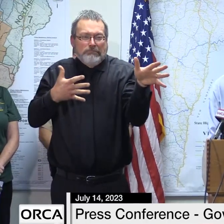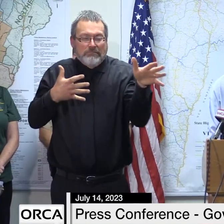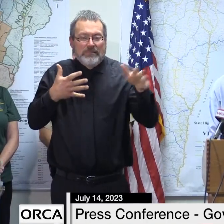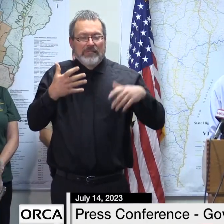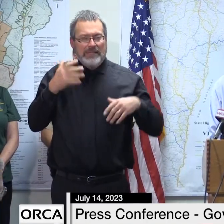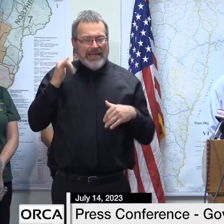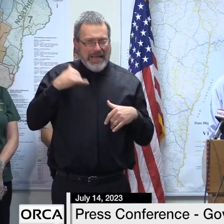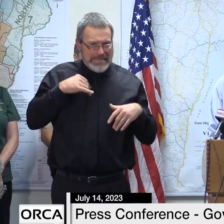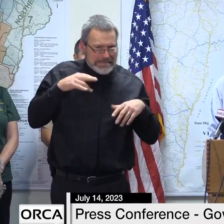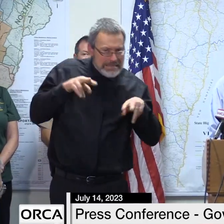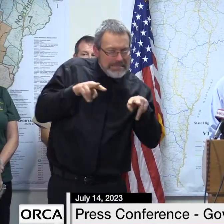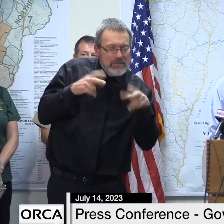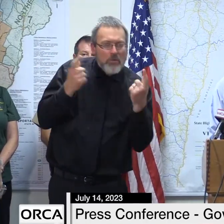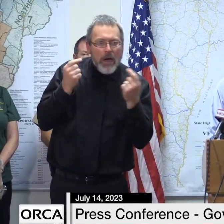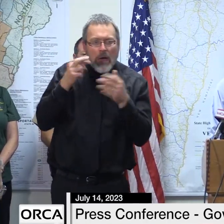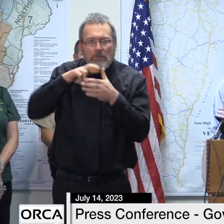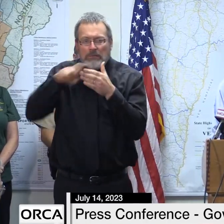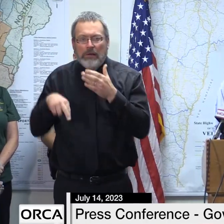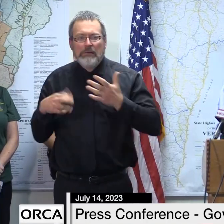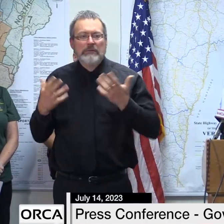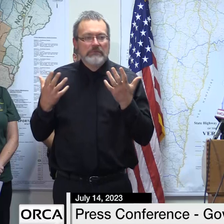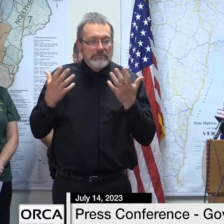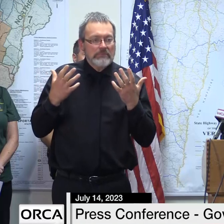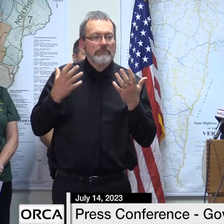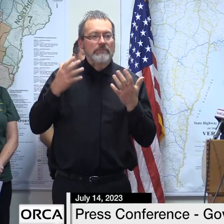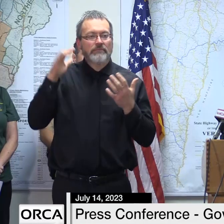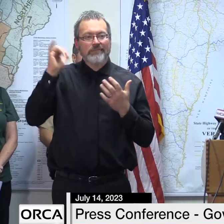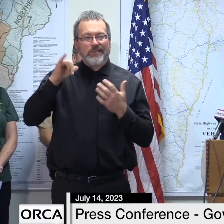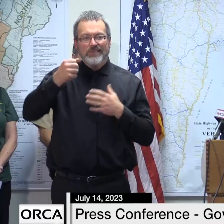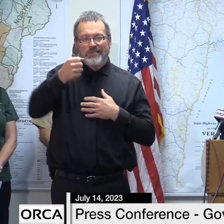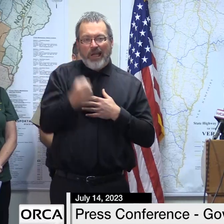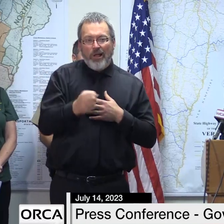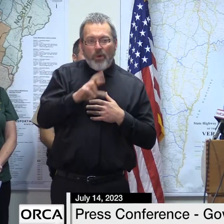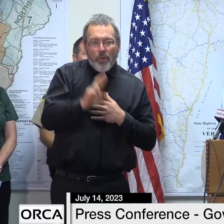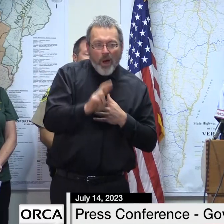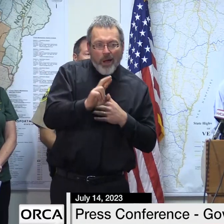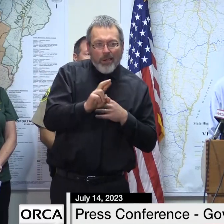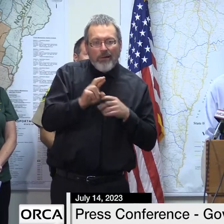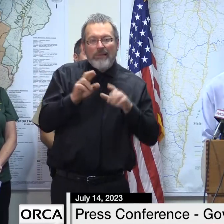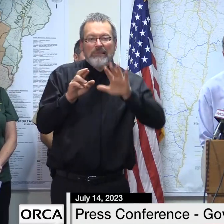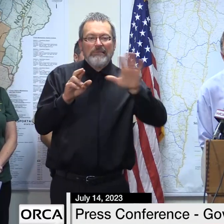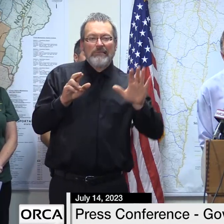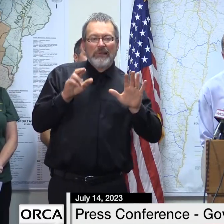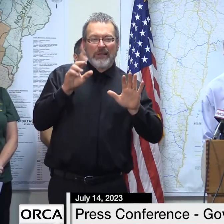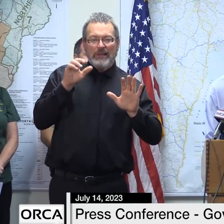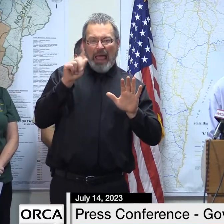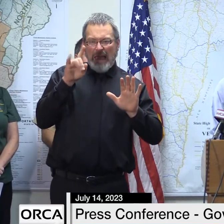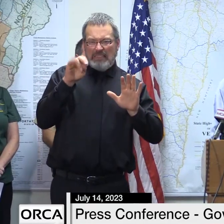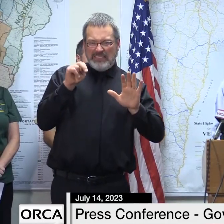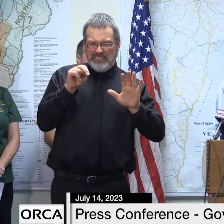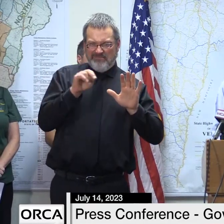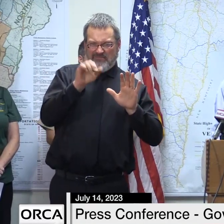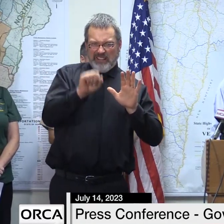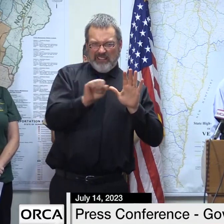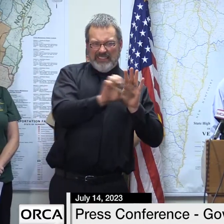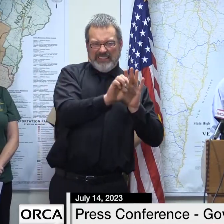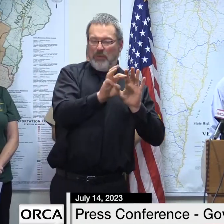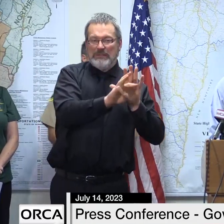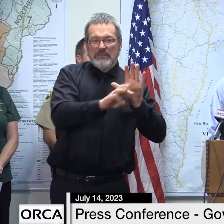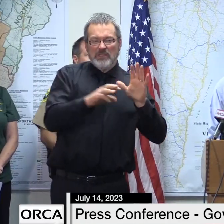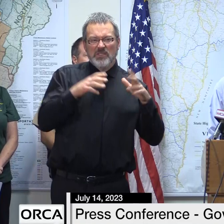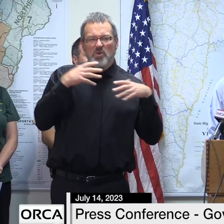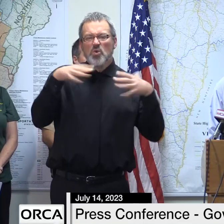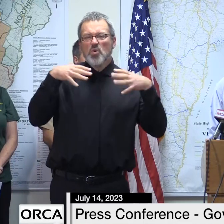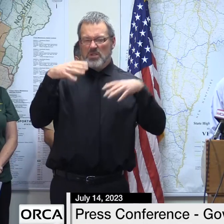Although, it appears Rutland and Addison counties were affected the most with high winds, which led to more power outages compared